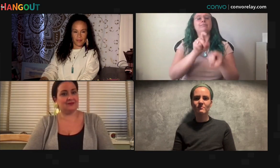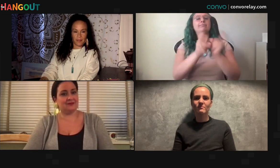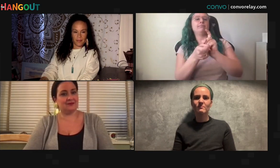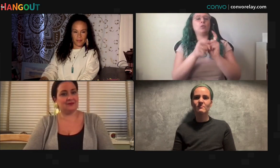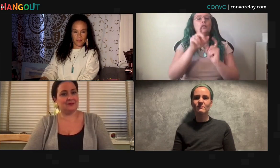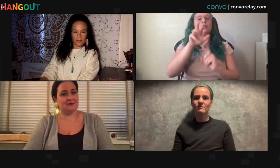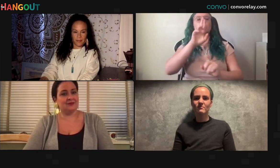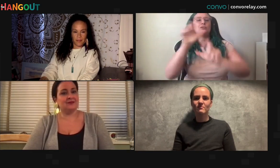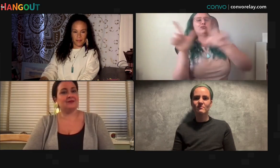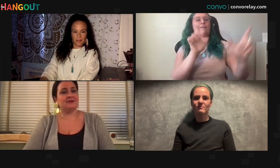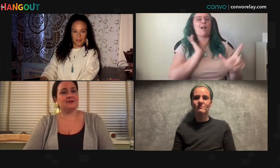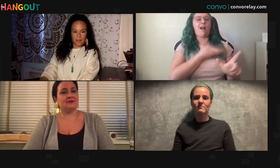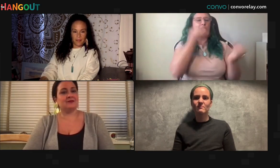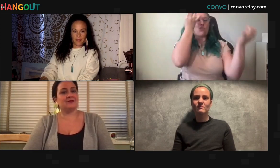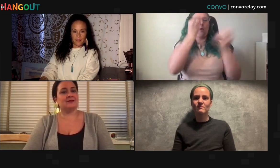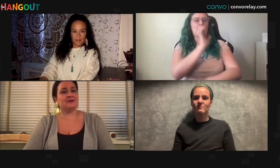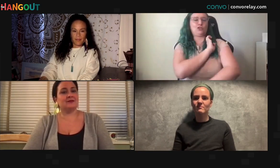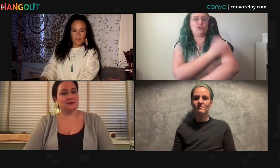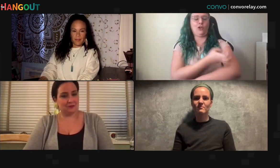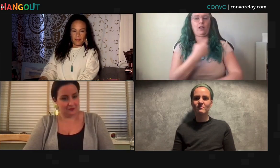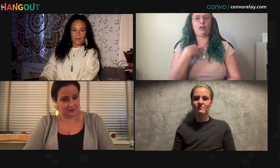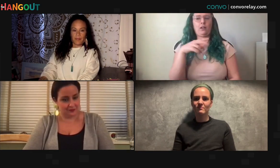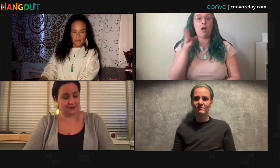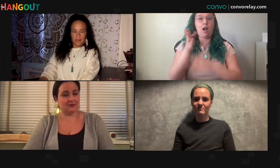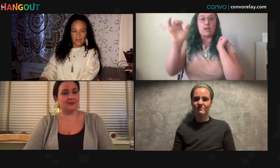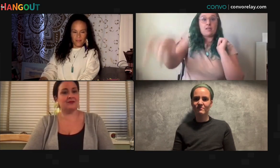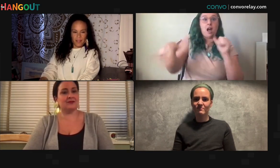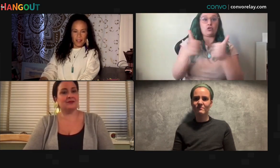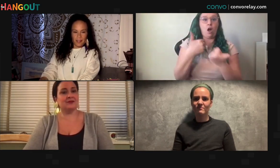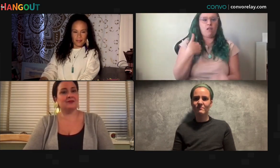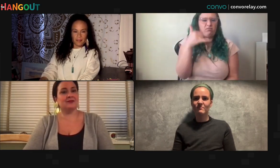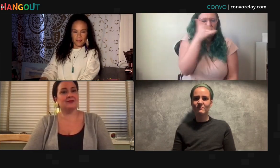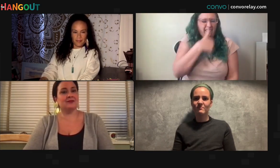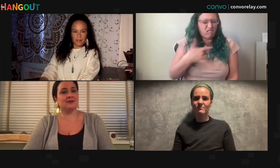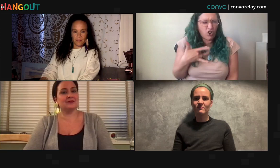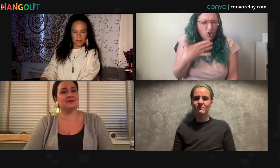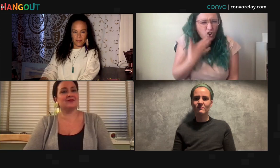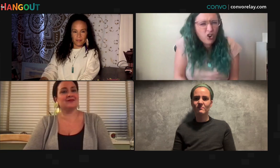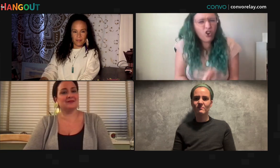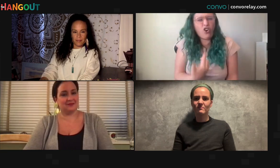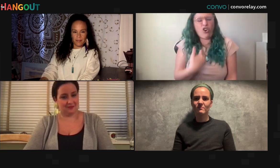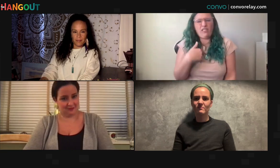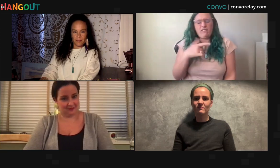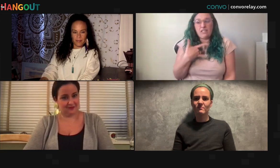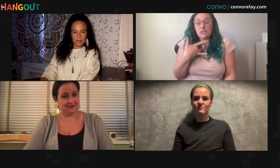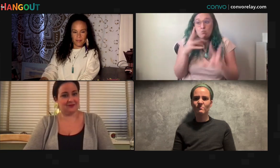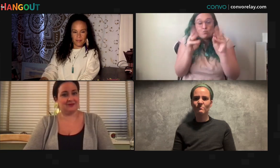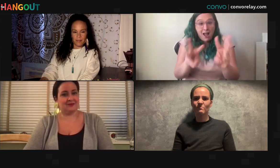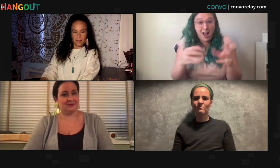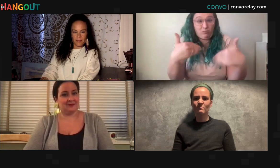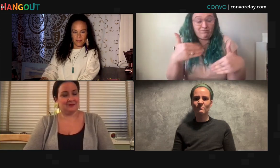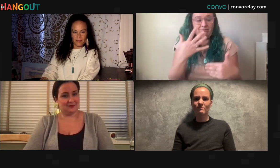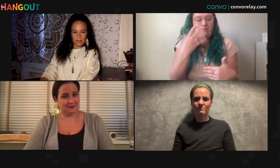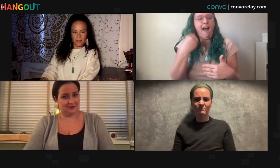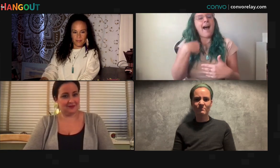different challenges every day that help shift and reframe our thought process and our energy. And after doing that, I just